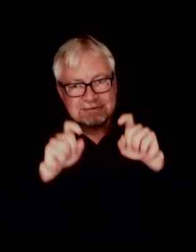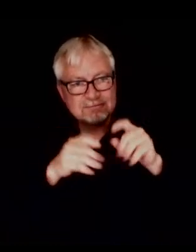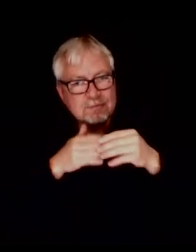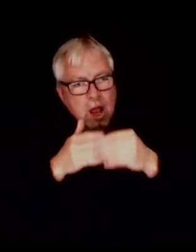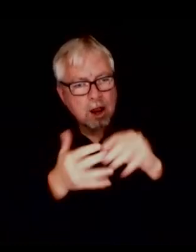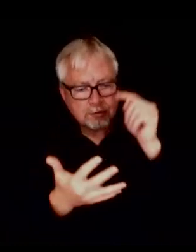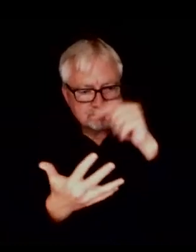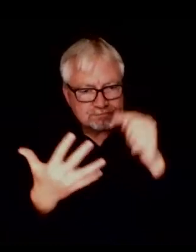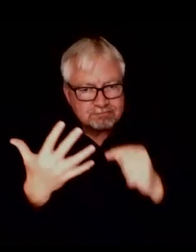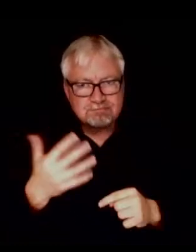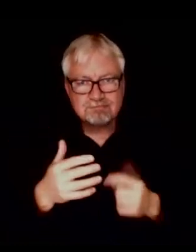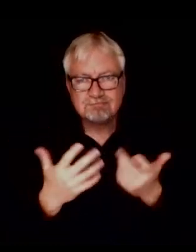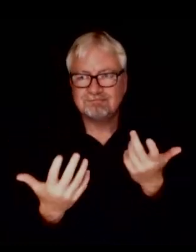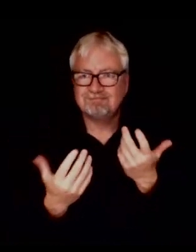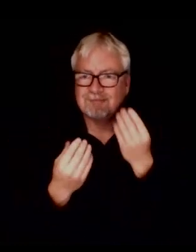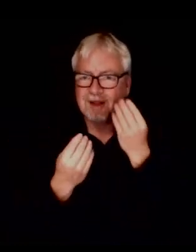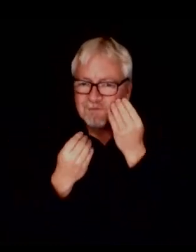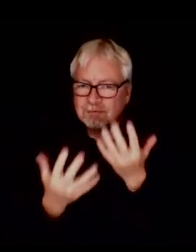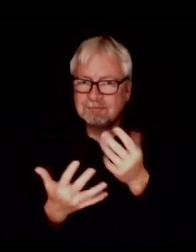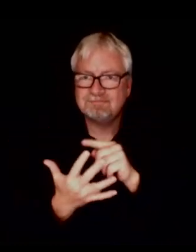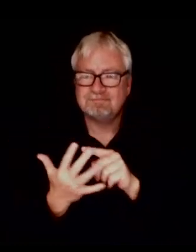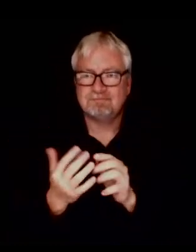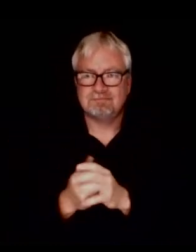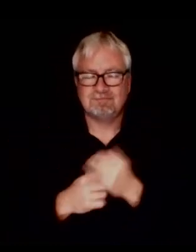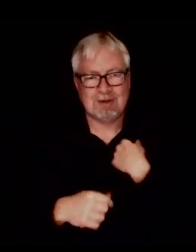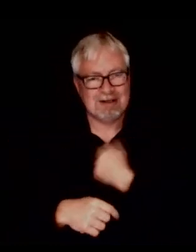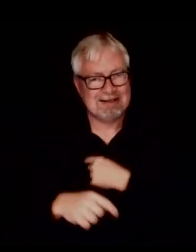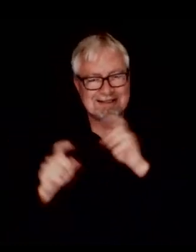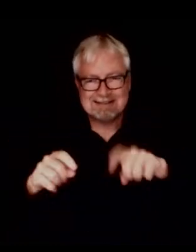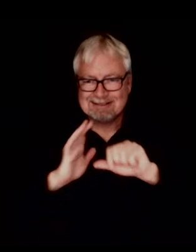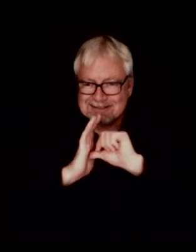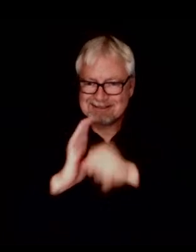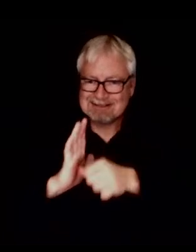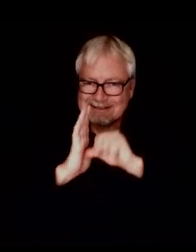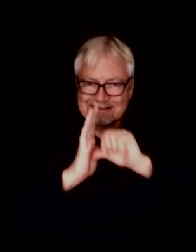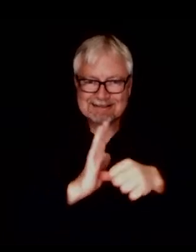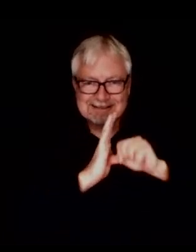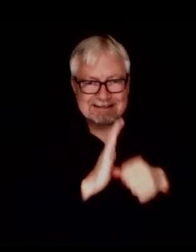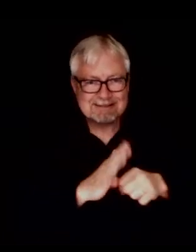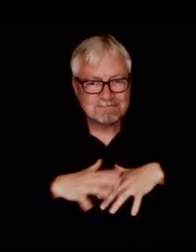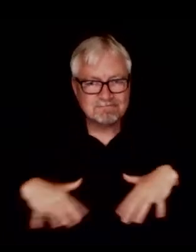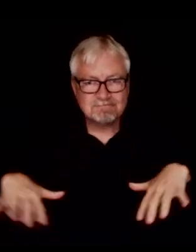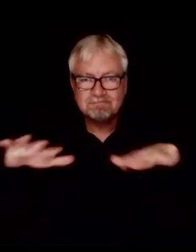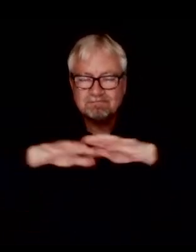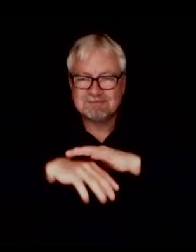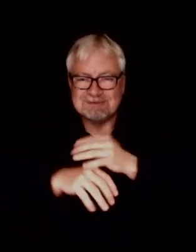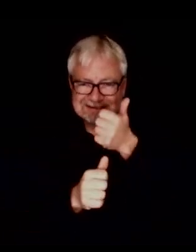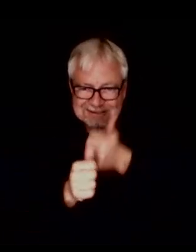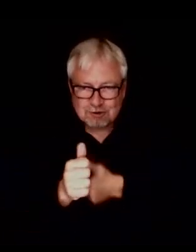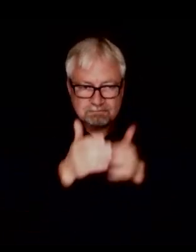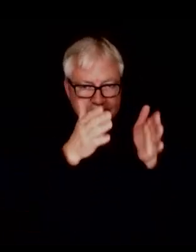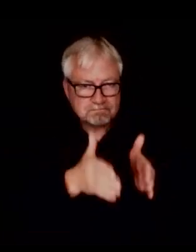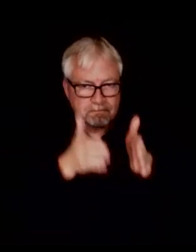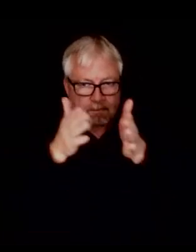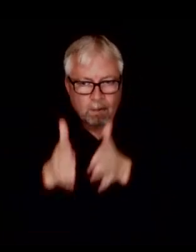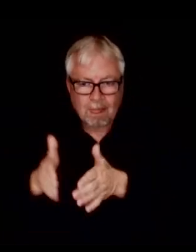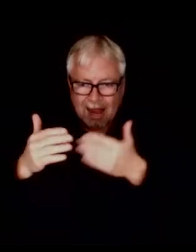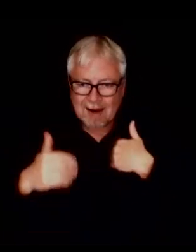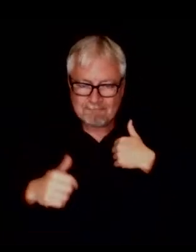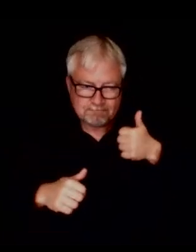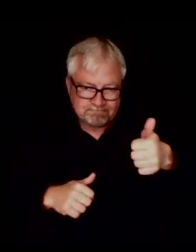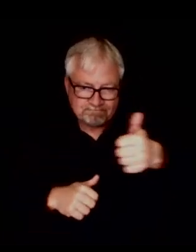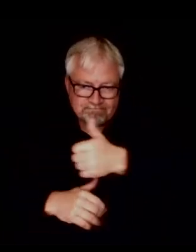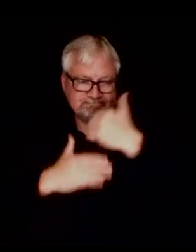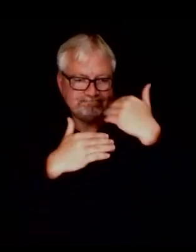said often or clearly enough. We have a great responsibility to each other right now. There is no practice or